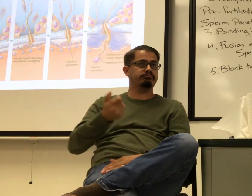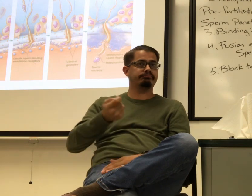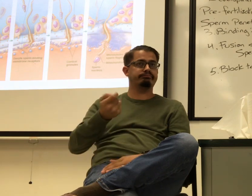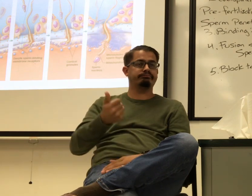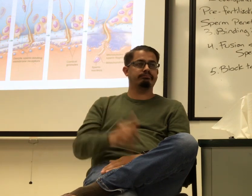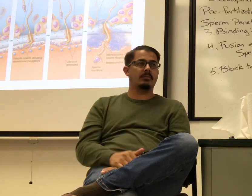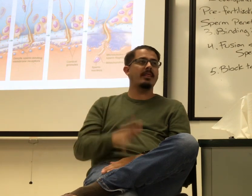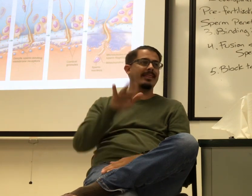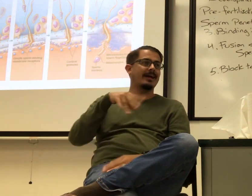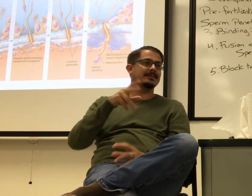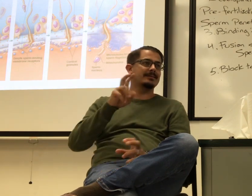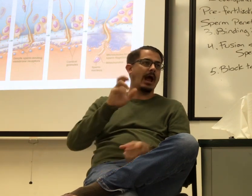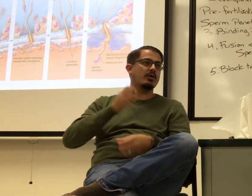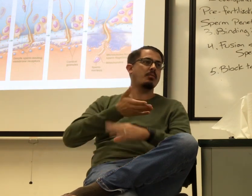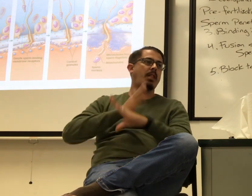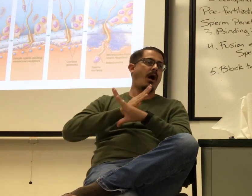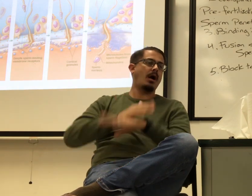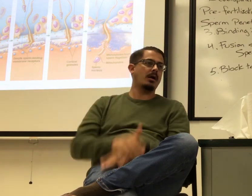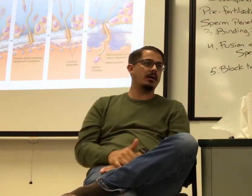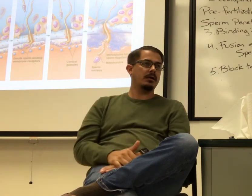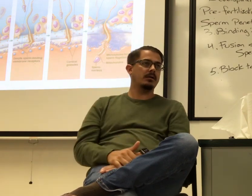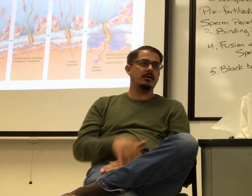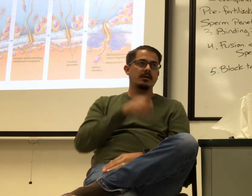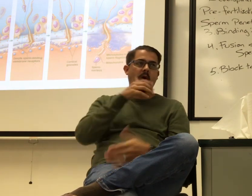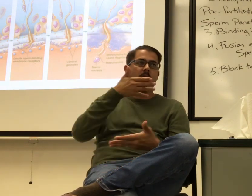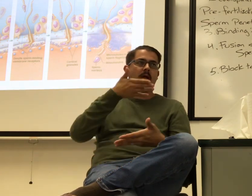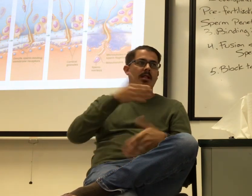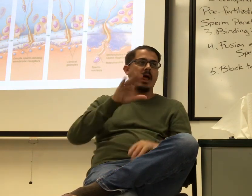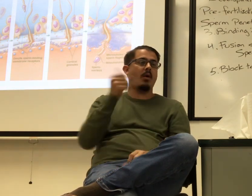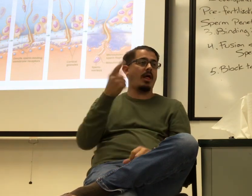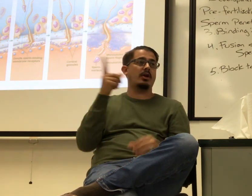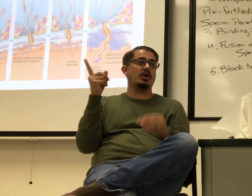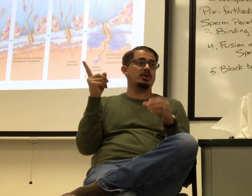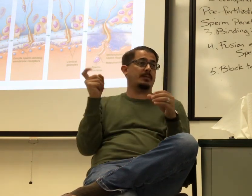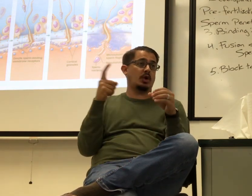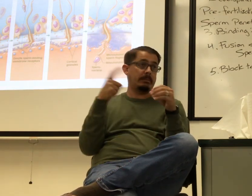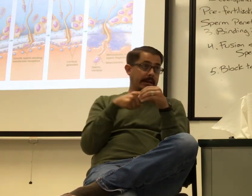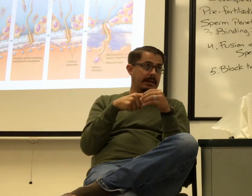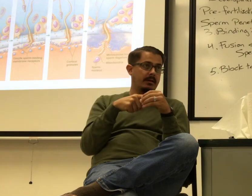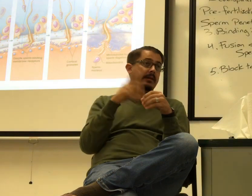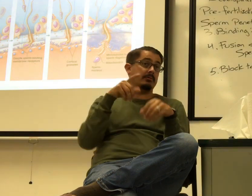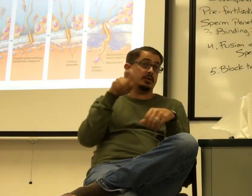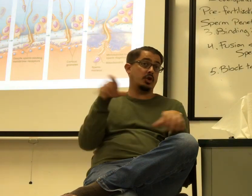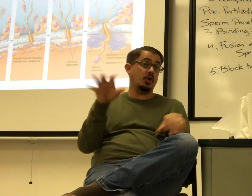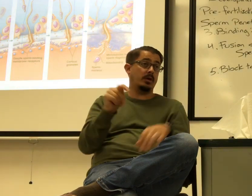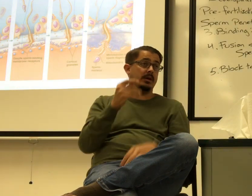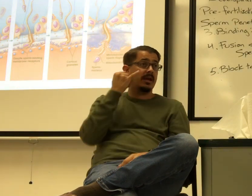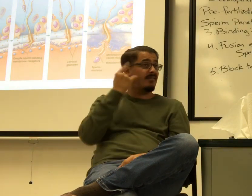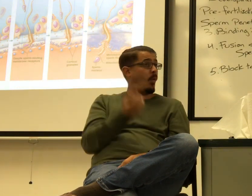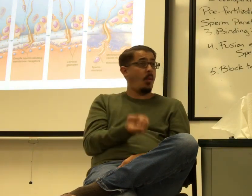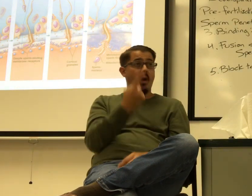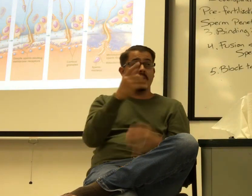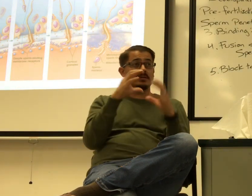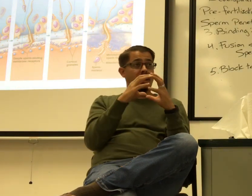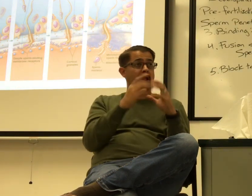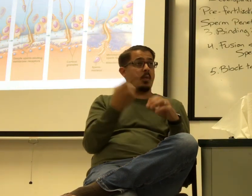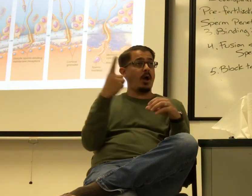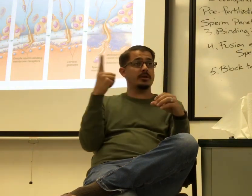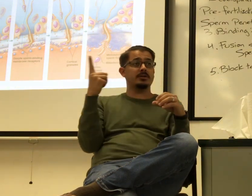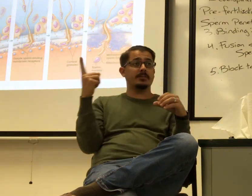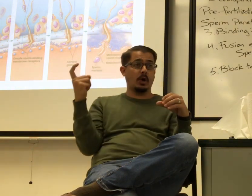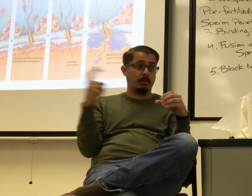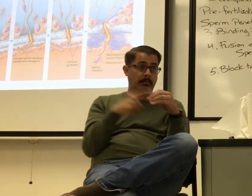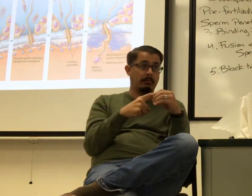So that's the block from another sperm in. That should do it. If you get one cell, one sperm